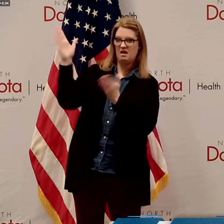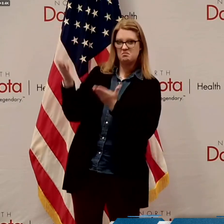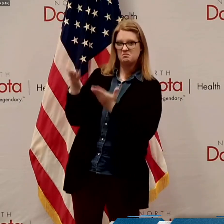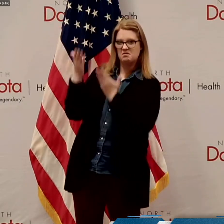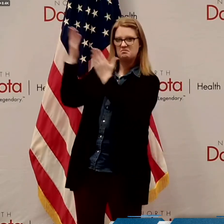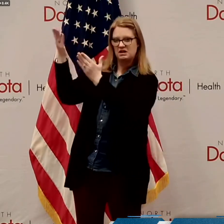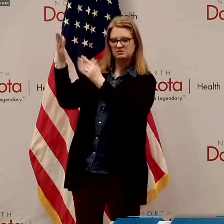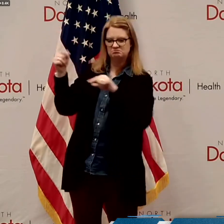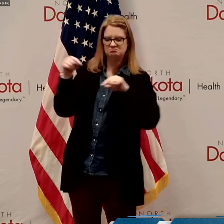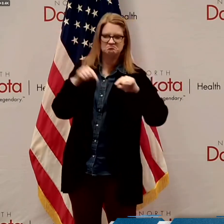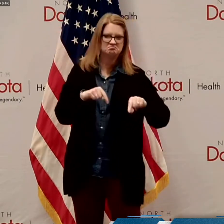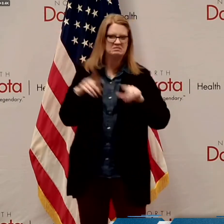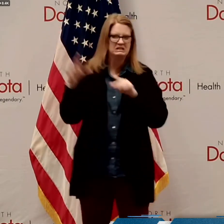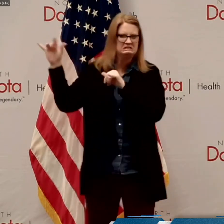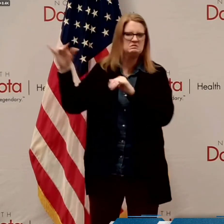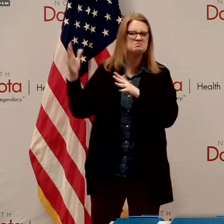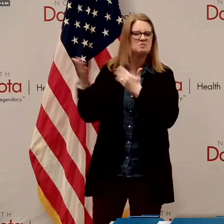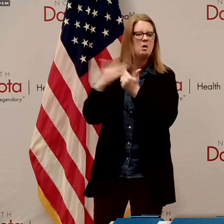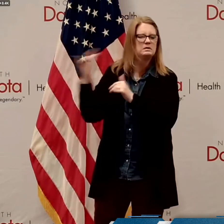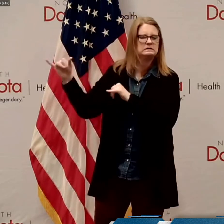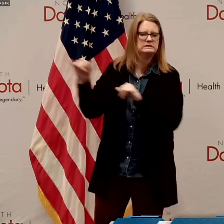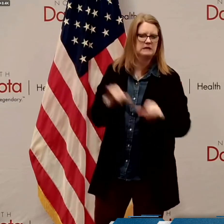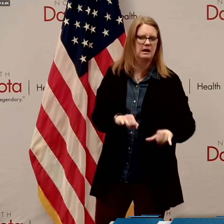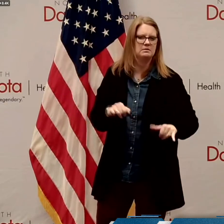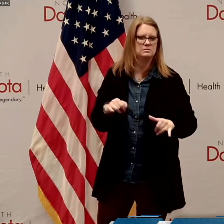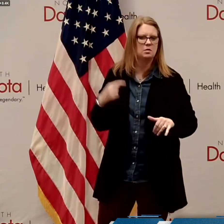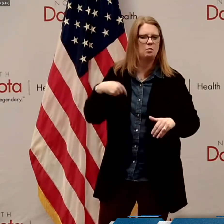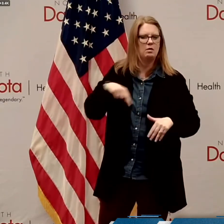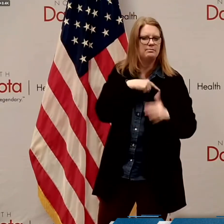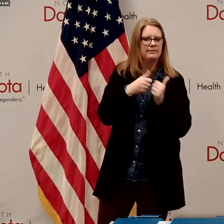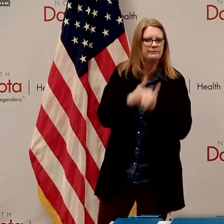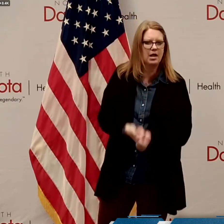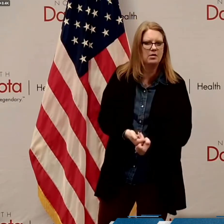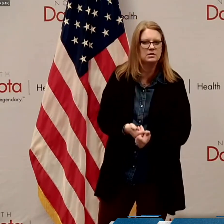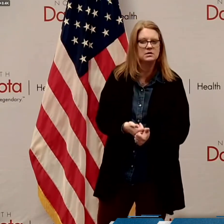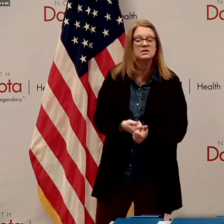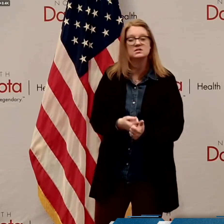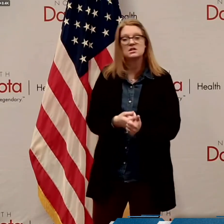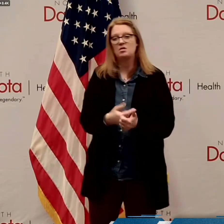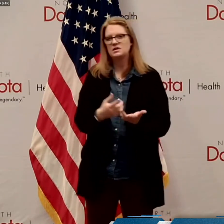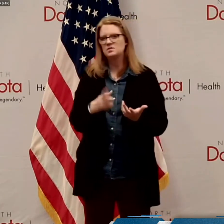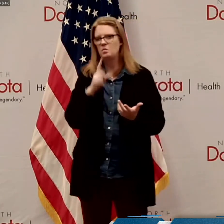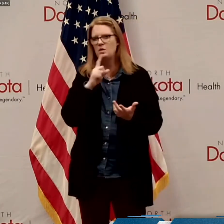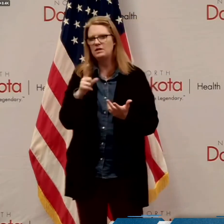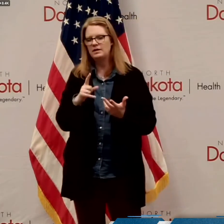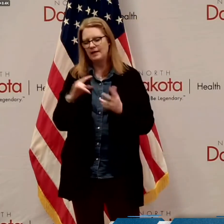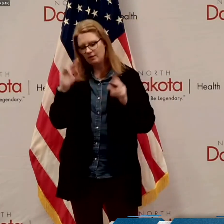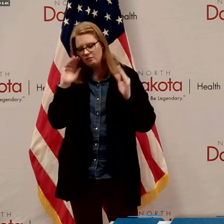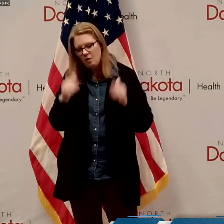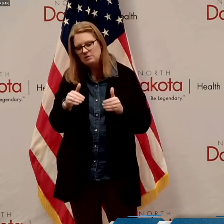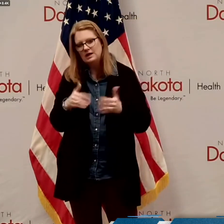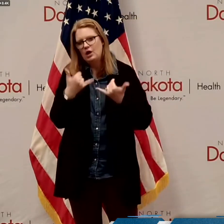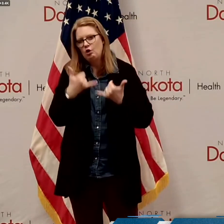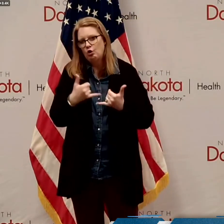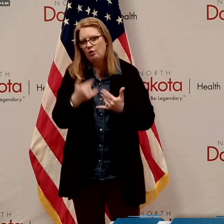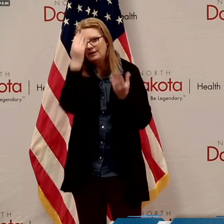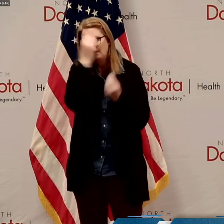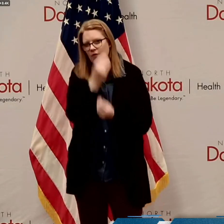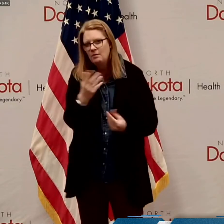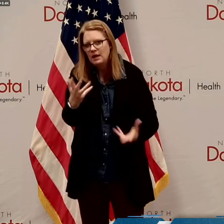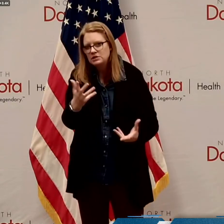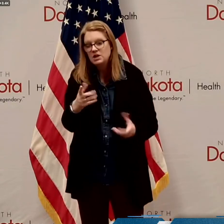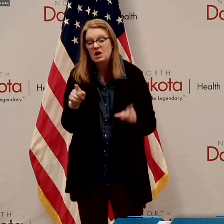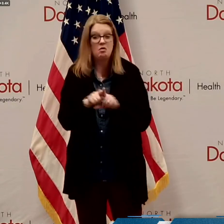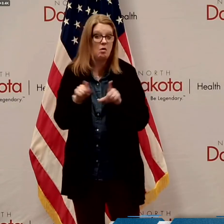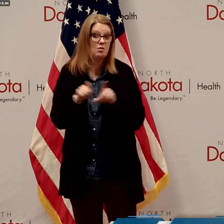been tracking here in North Dakota. So it's based on up-to-date data and the readiness of the healthcare system. It also, in